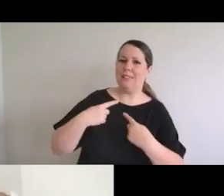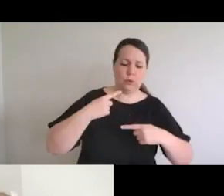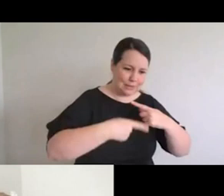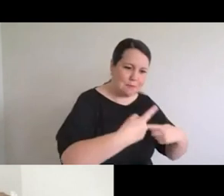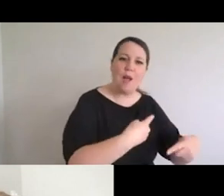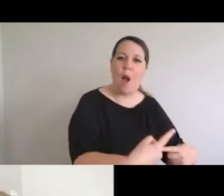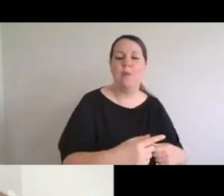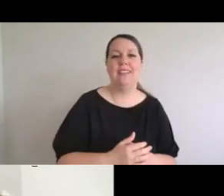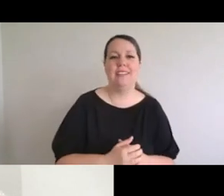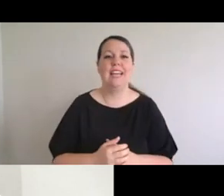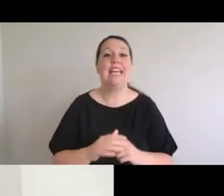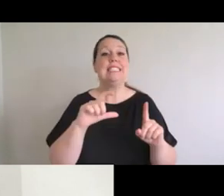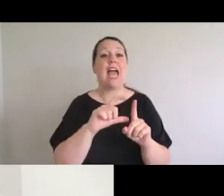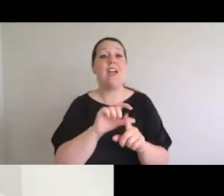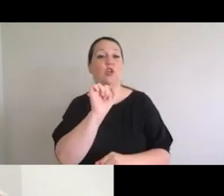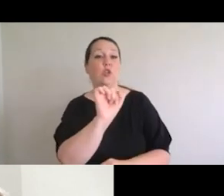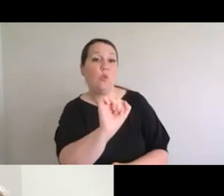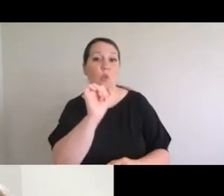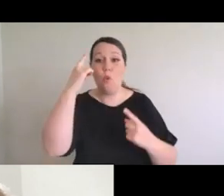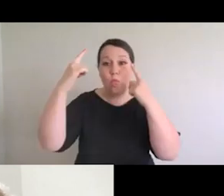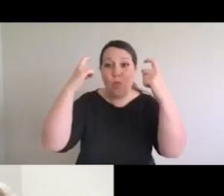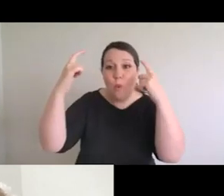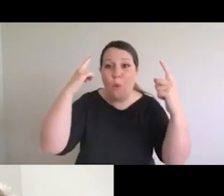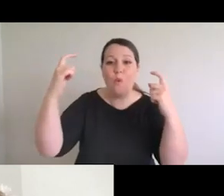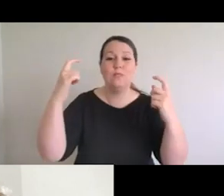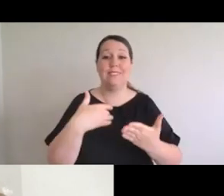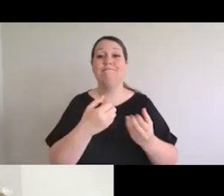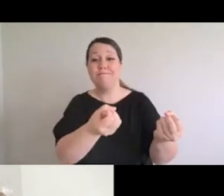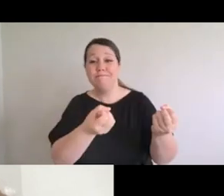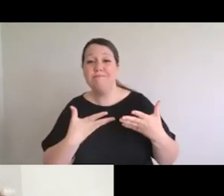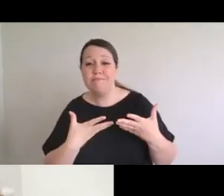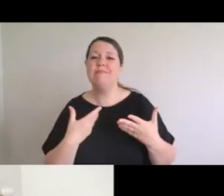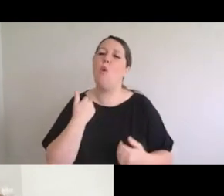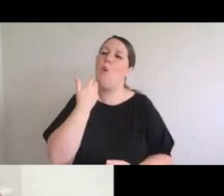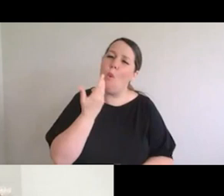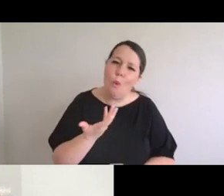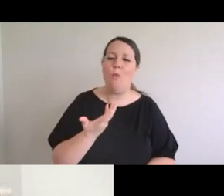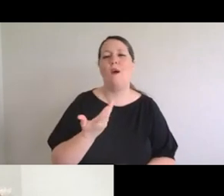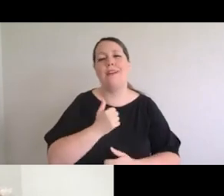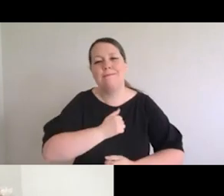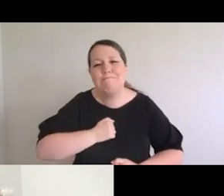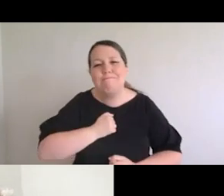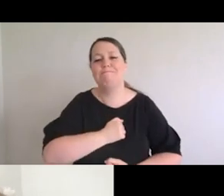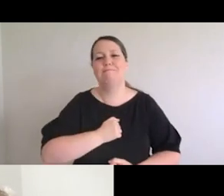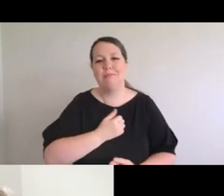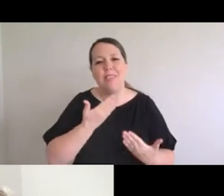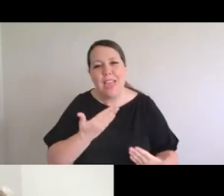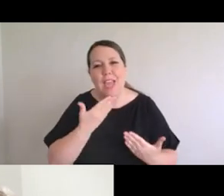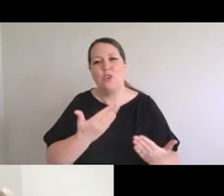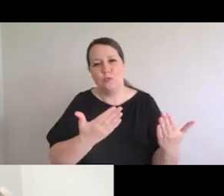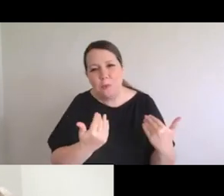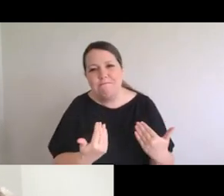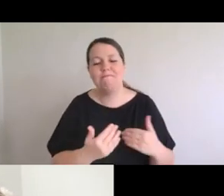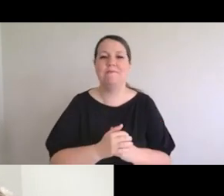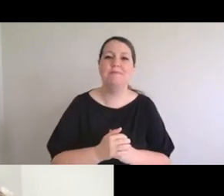hear your thoughts and share your thoughts on the journey of obtaining accessibility legislation in Canada. And I look forward